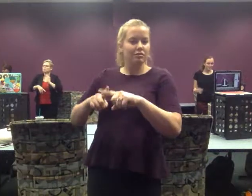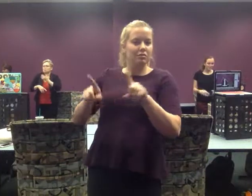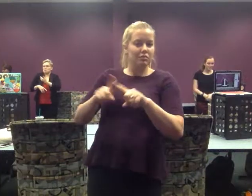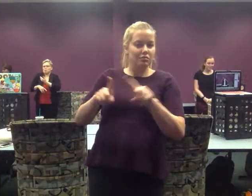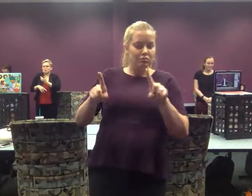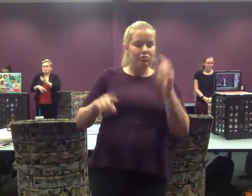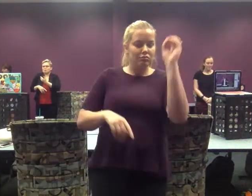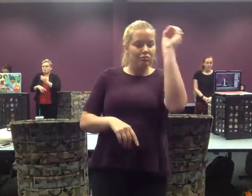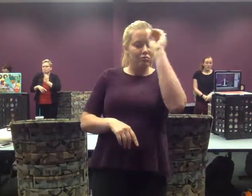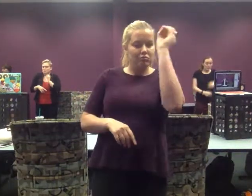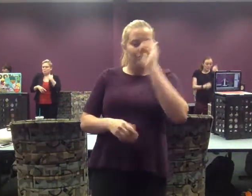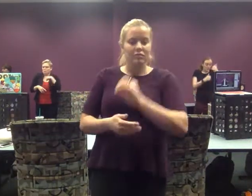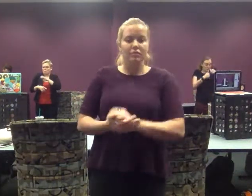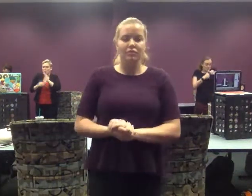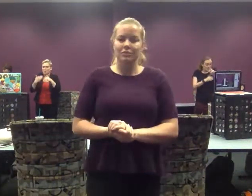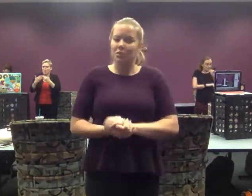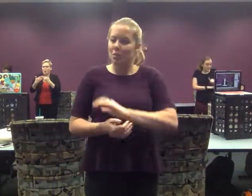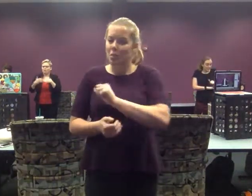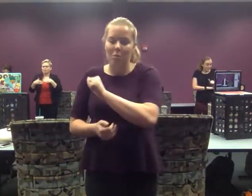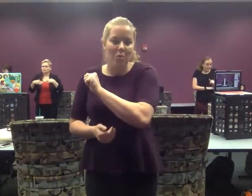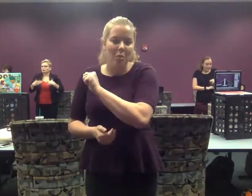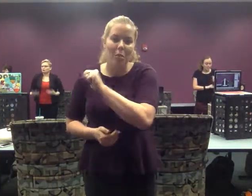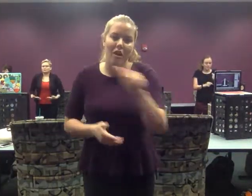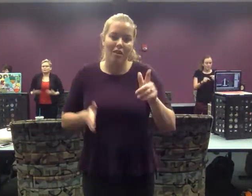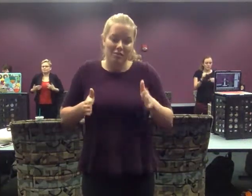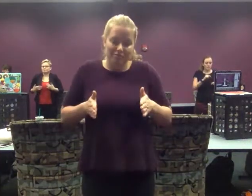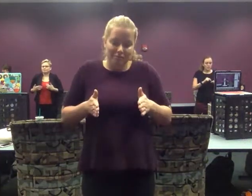let's go back to the Founding Fathers. Now, in the beginning